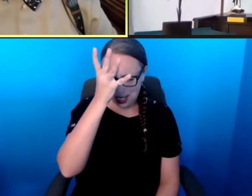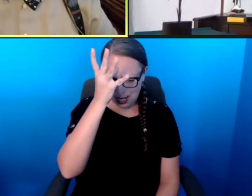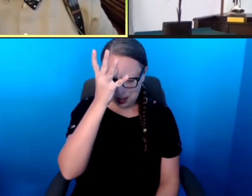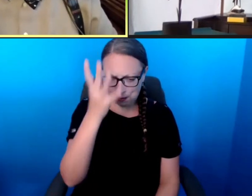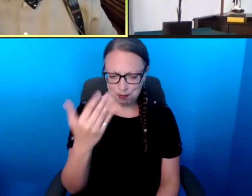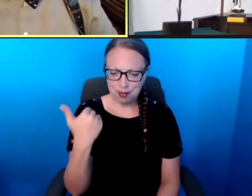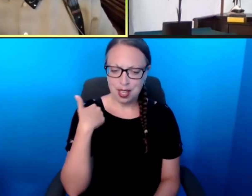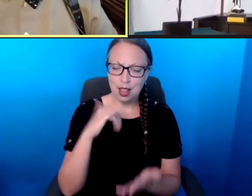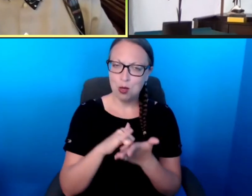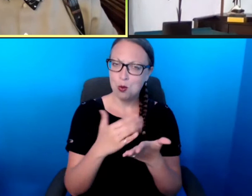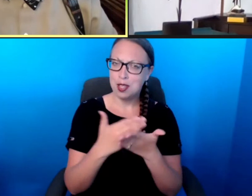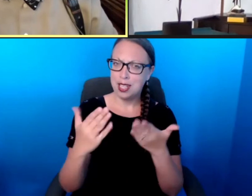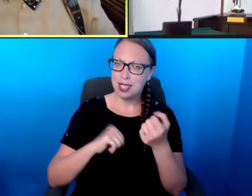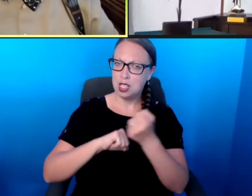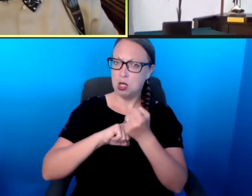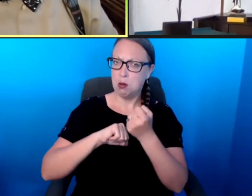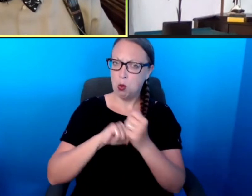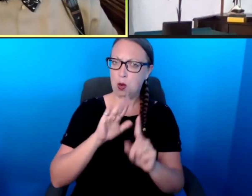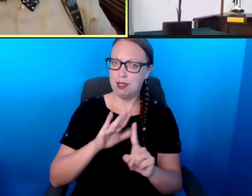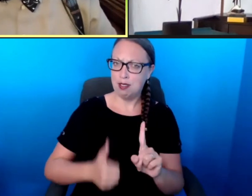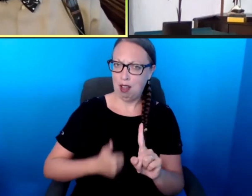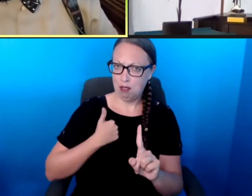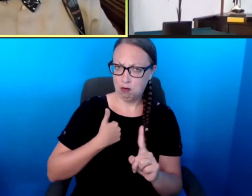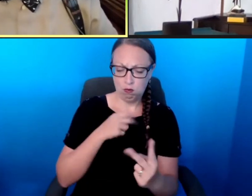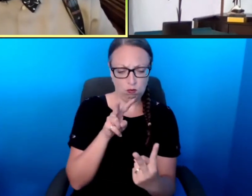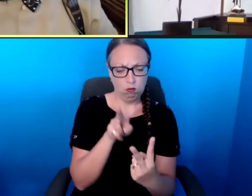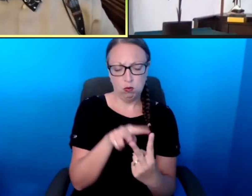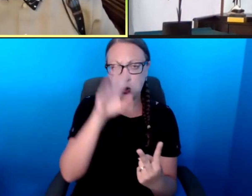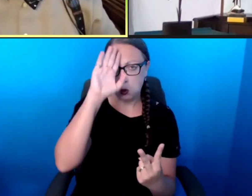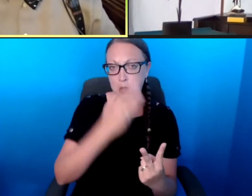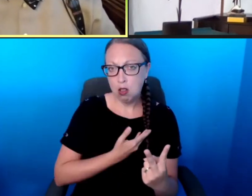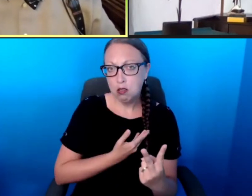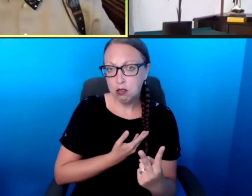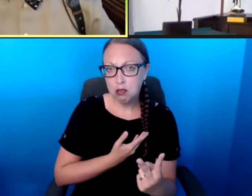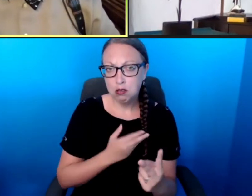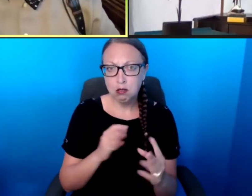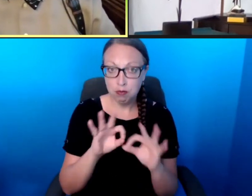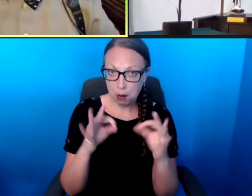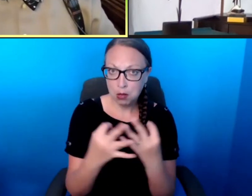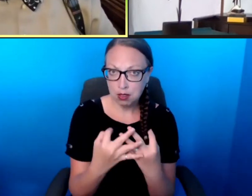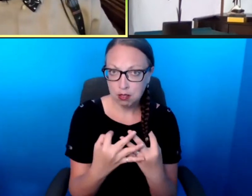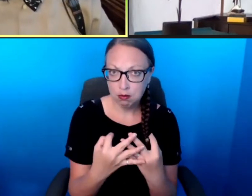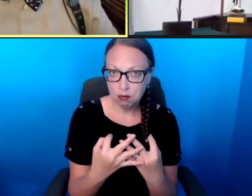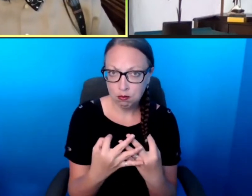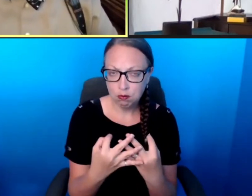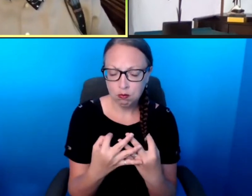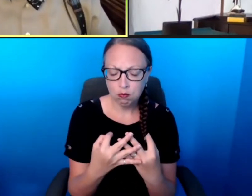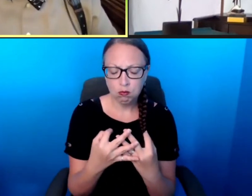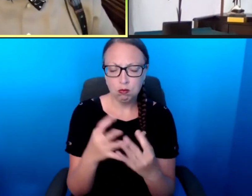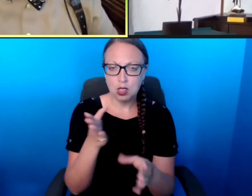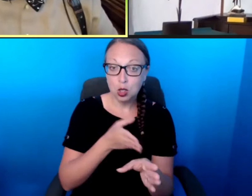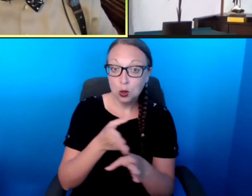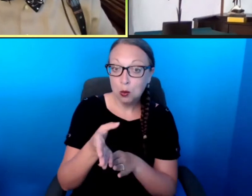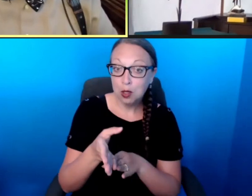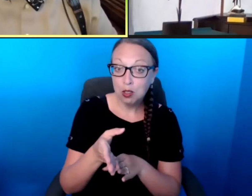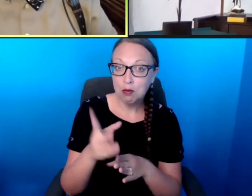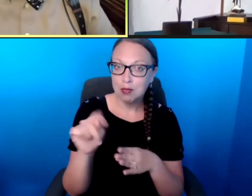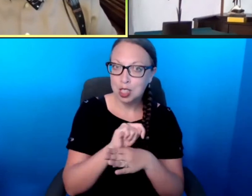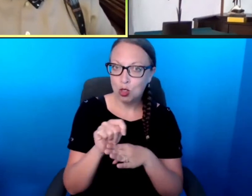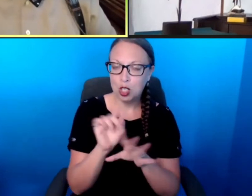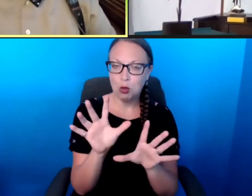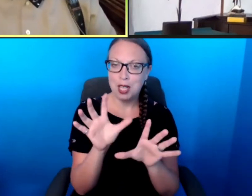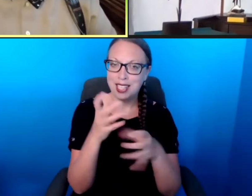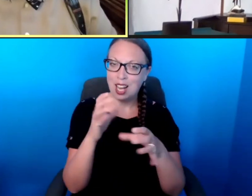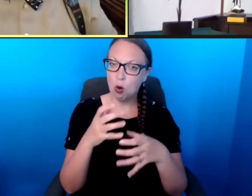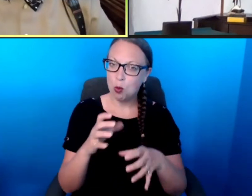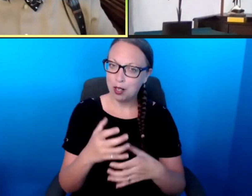man's life: his sons and his family, and his career. He trained to be a chiropractor but